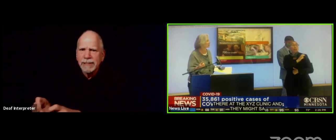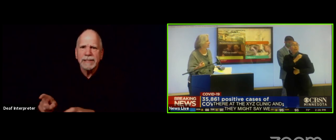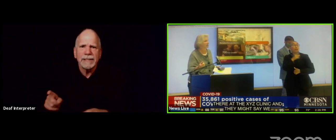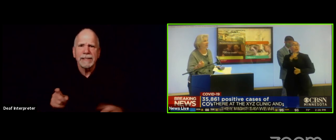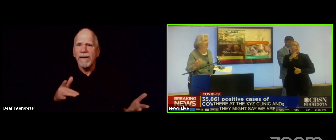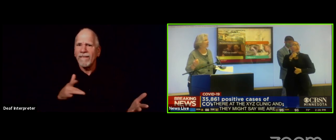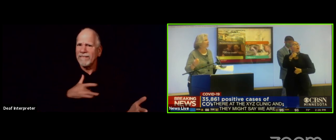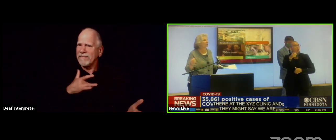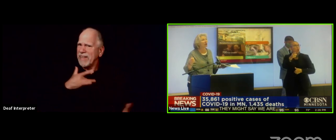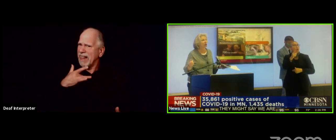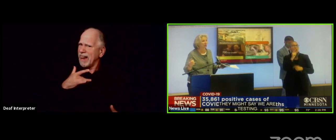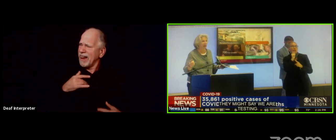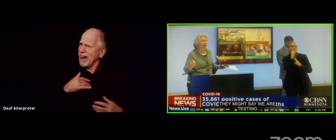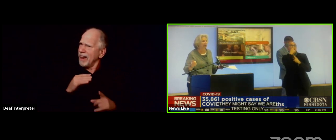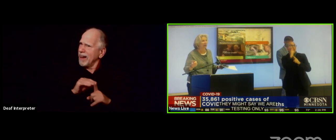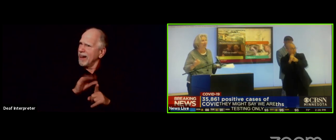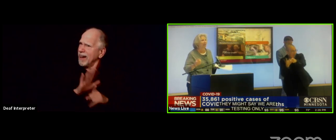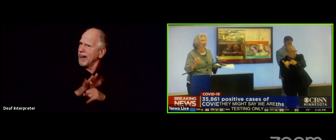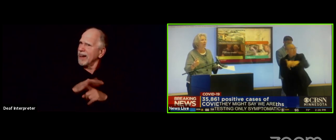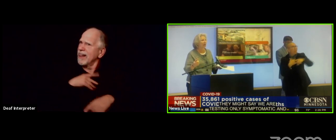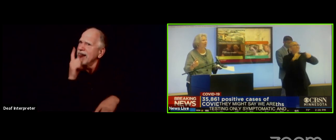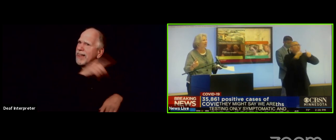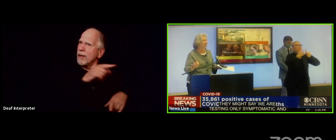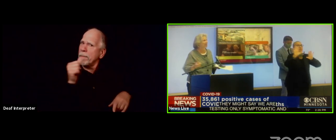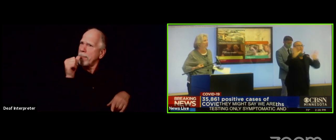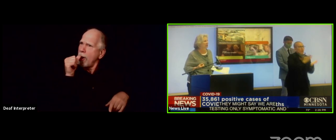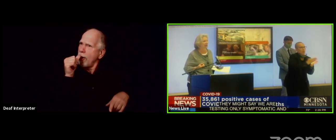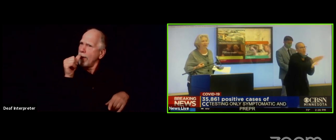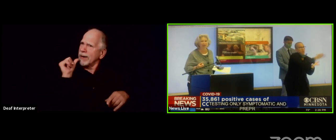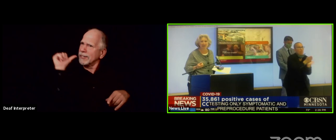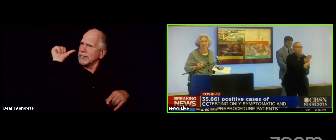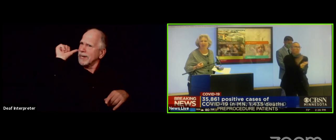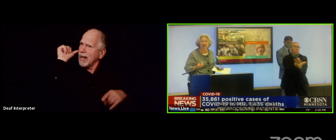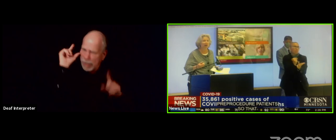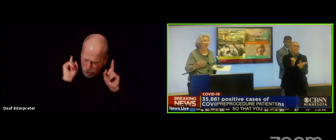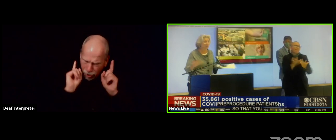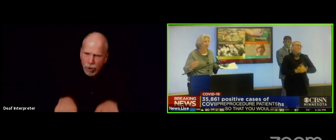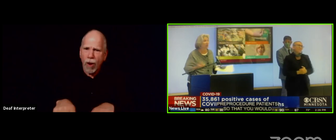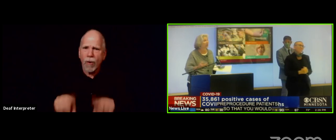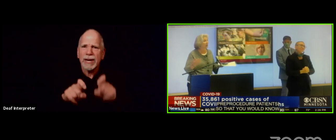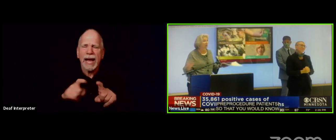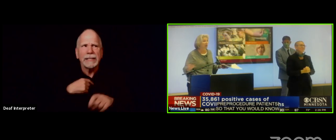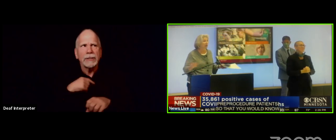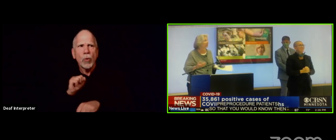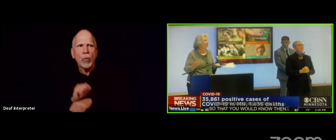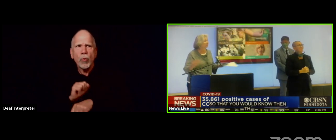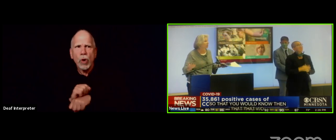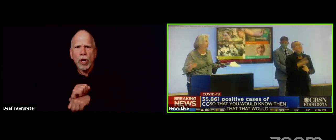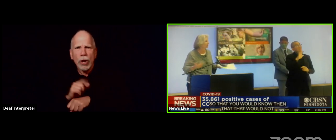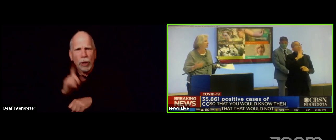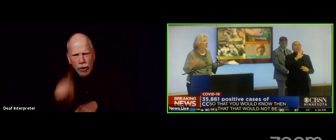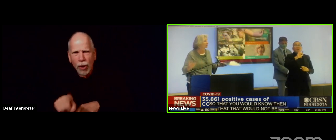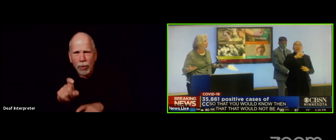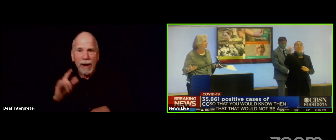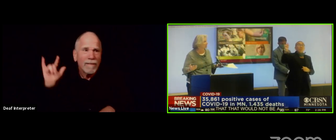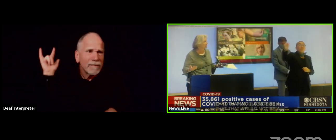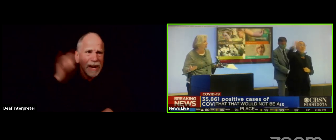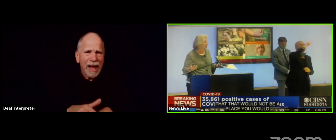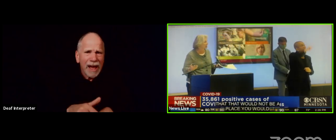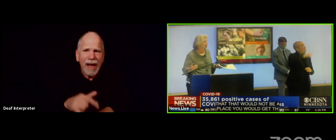pre-procedure patients, so that you would know then that that would not be a place you could get the test. But others say we're open for walk-ins,